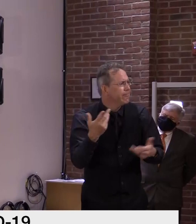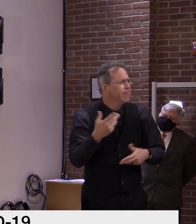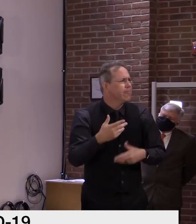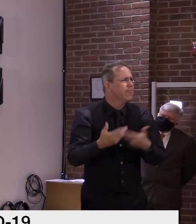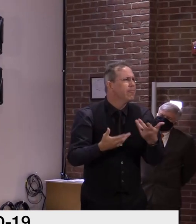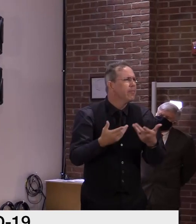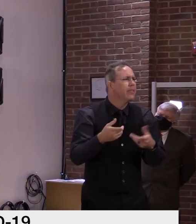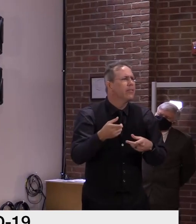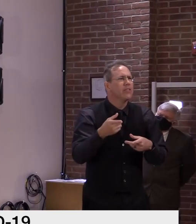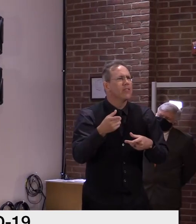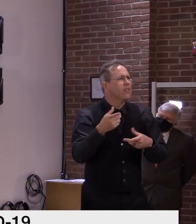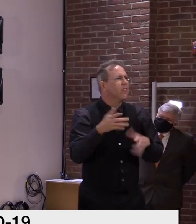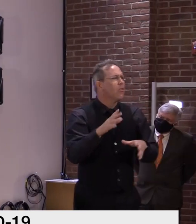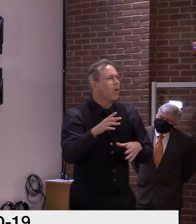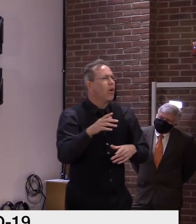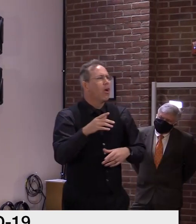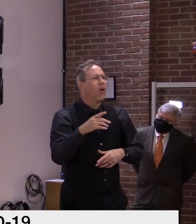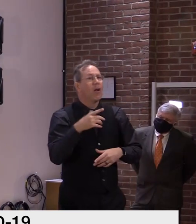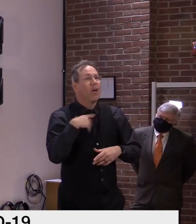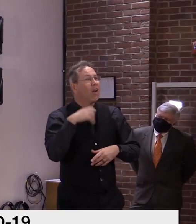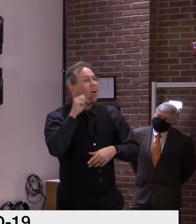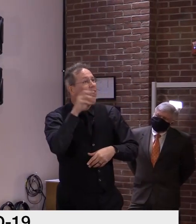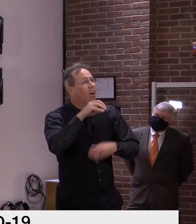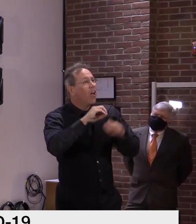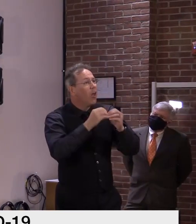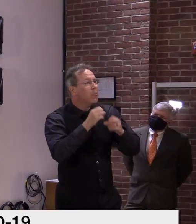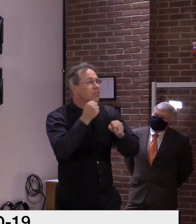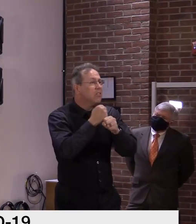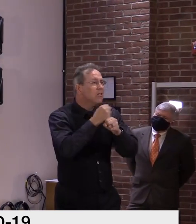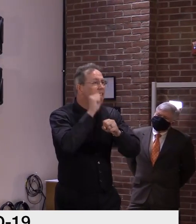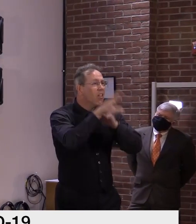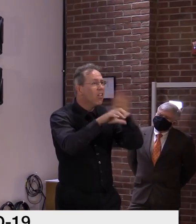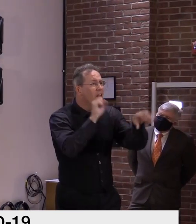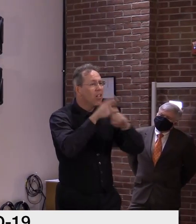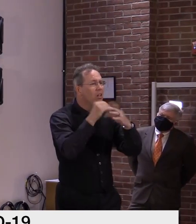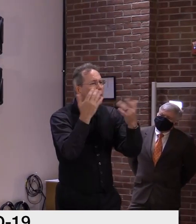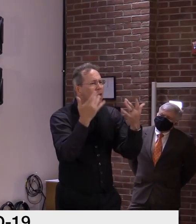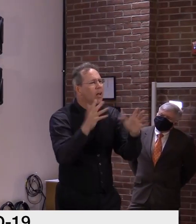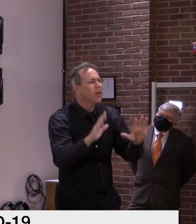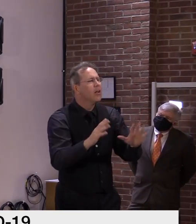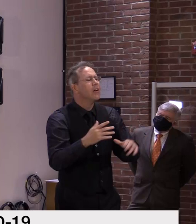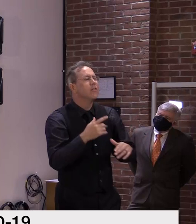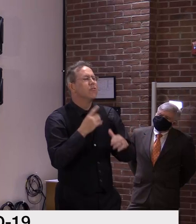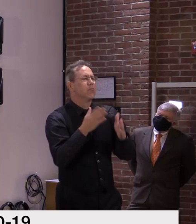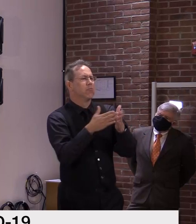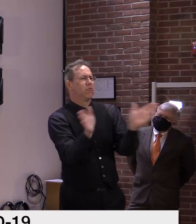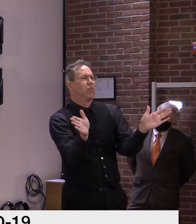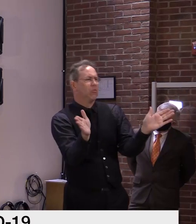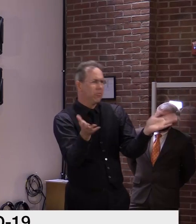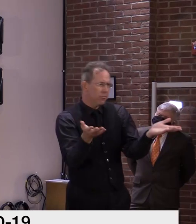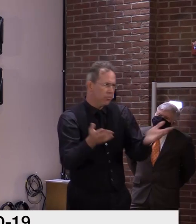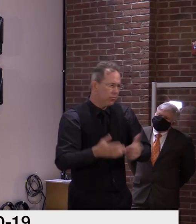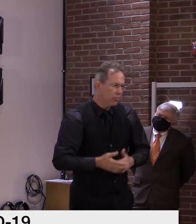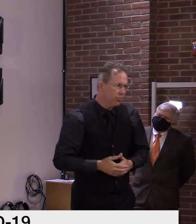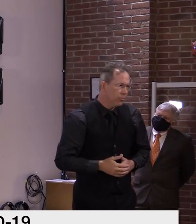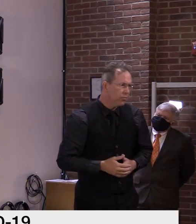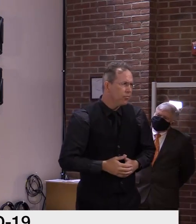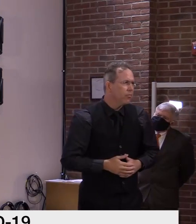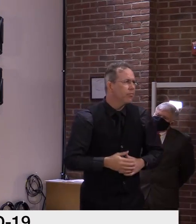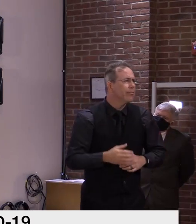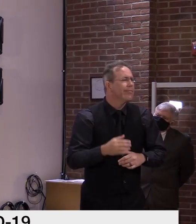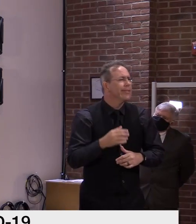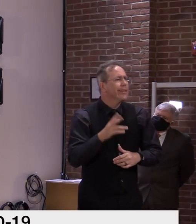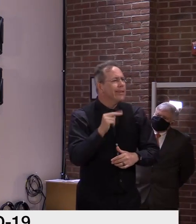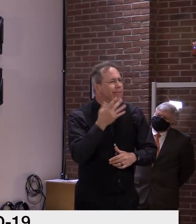answer, but one of the unfortunate parts of the statistics surrounding the